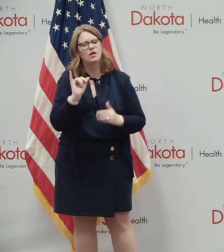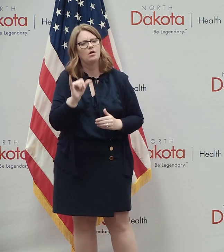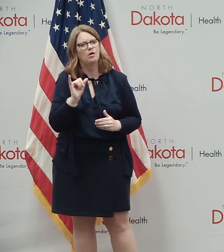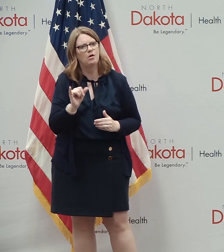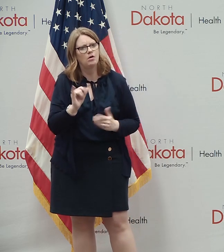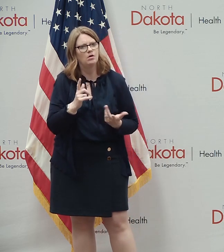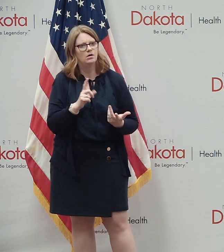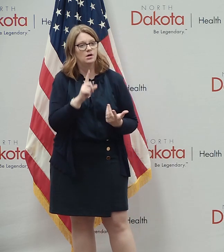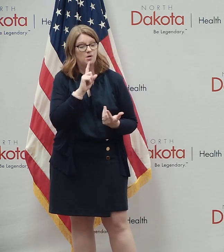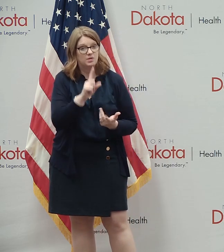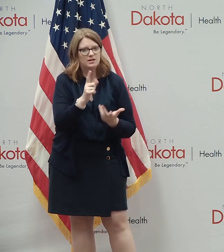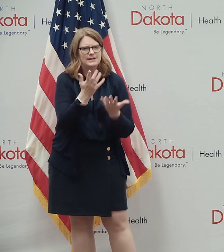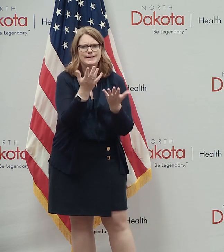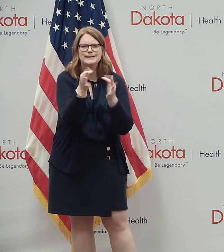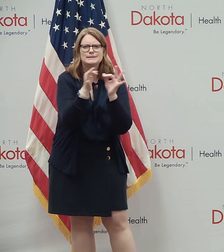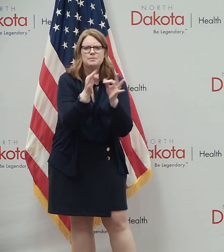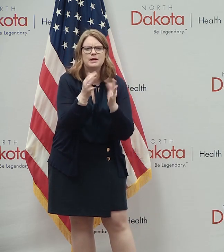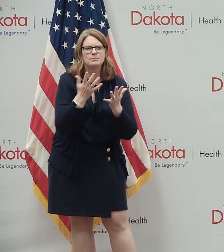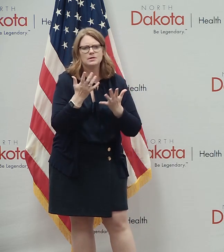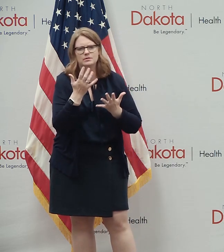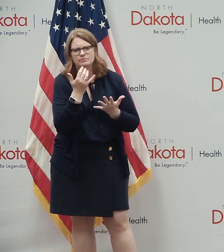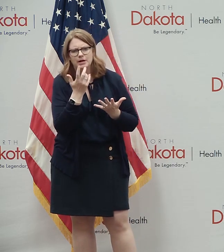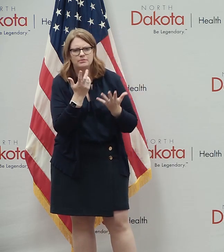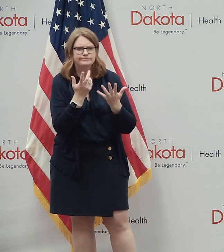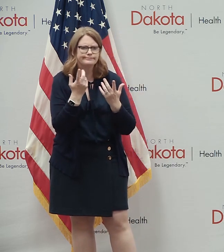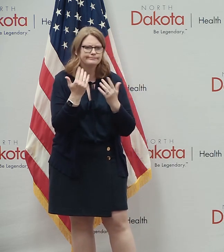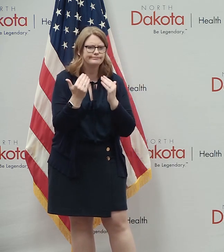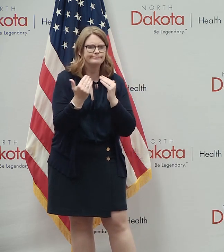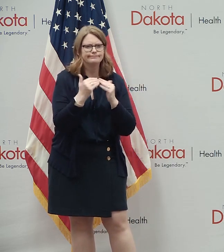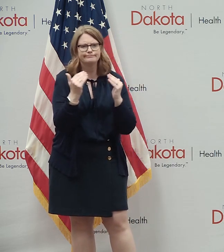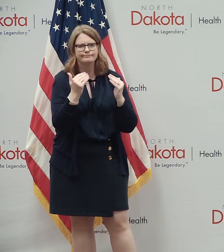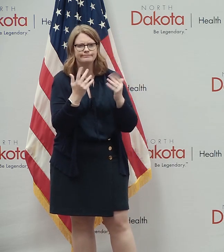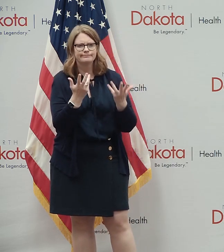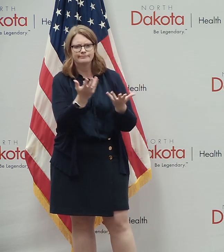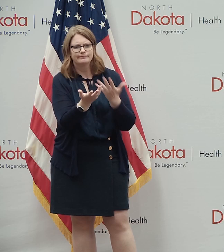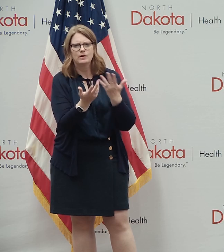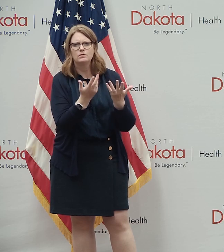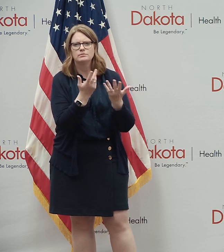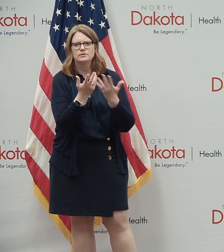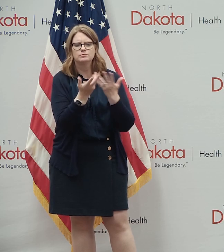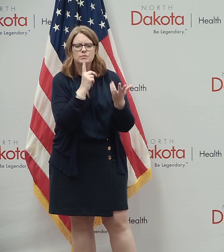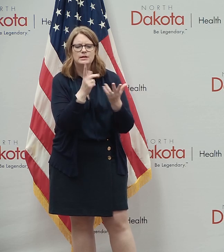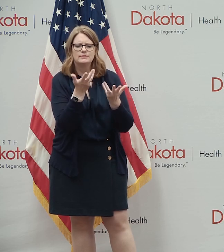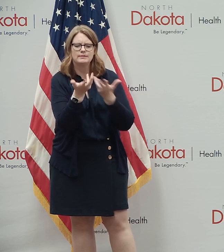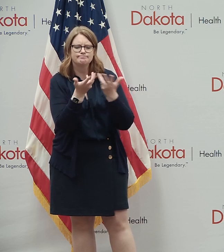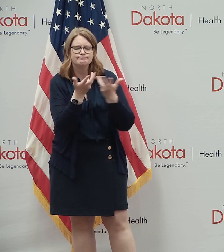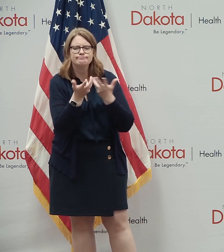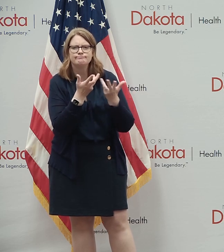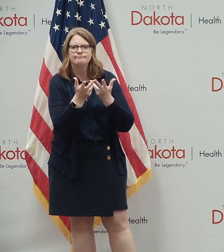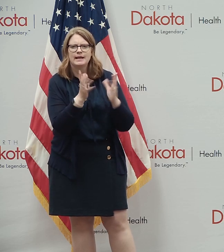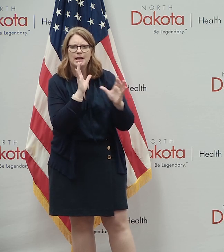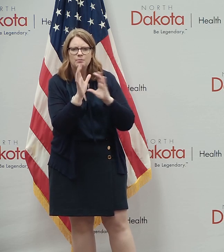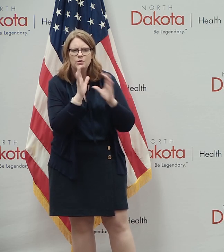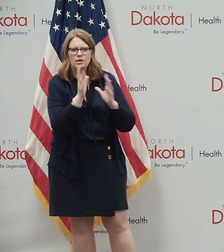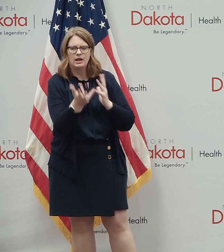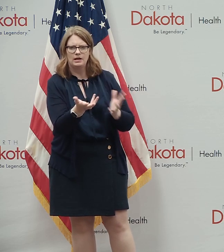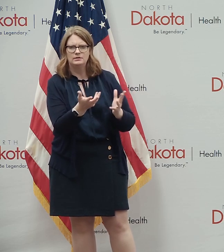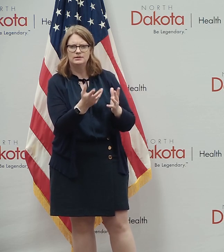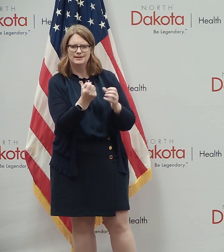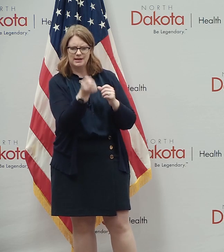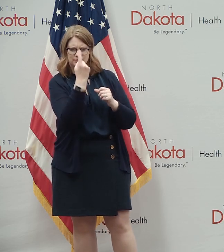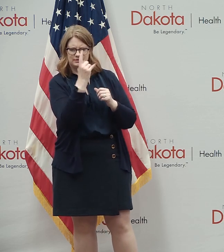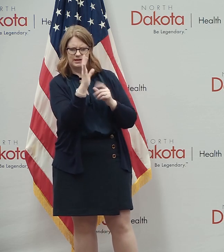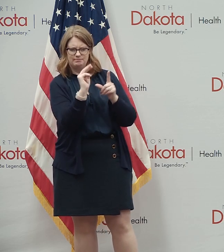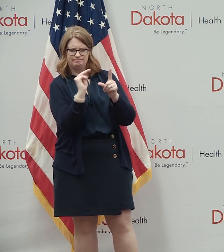truly understand what it's like to be in another person's shoes and understand from where they're coming from. And